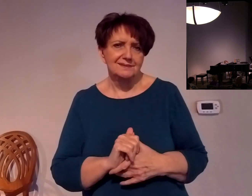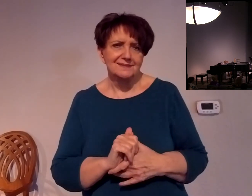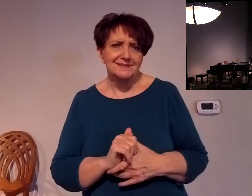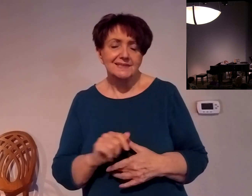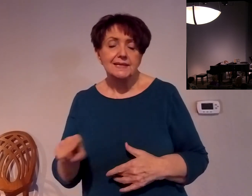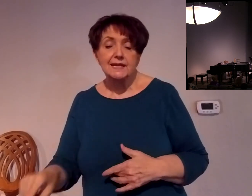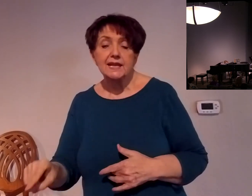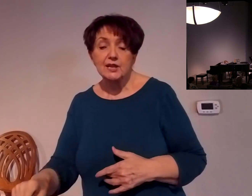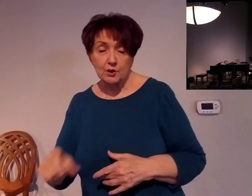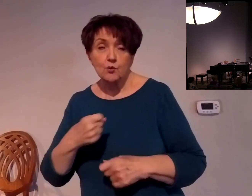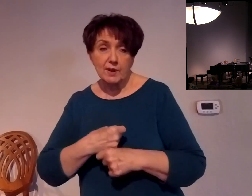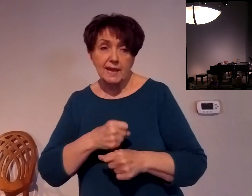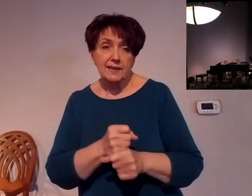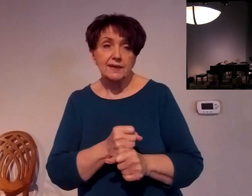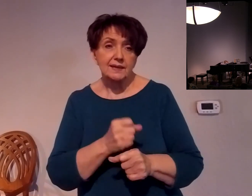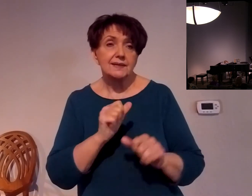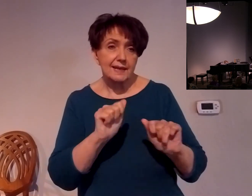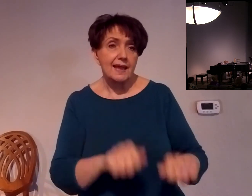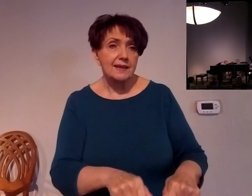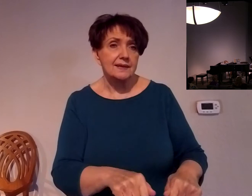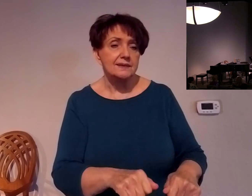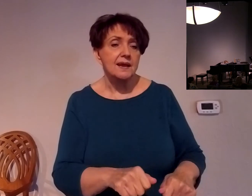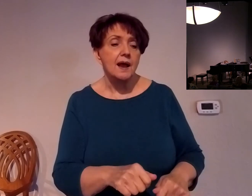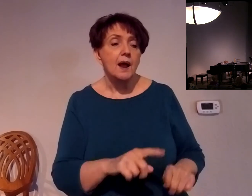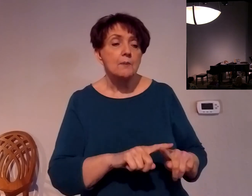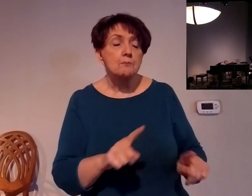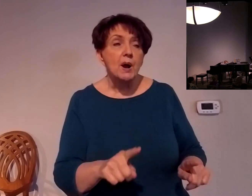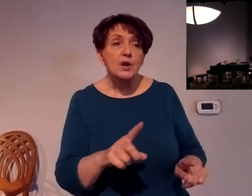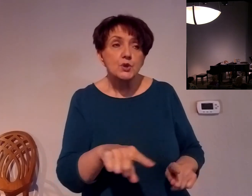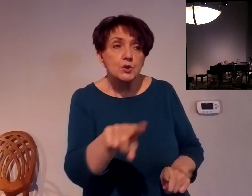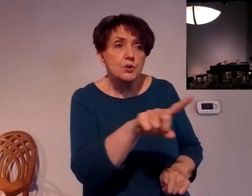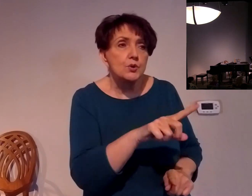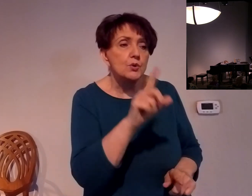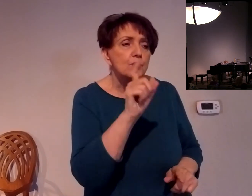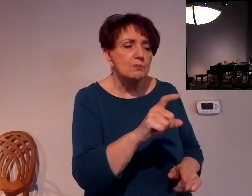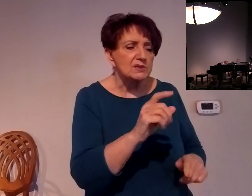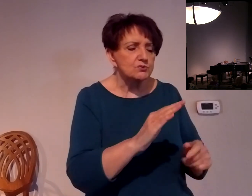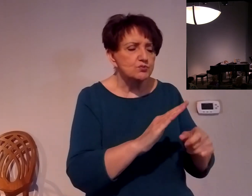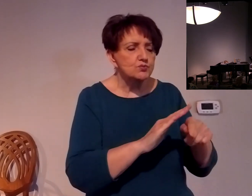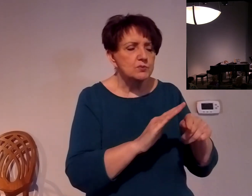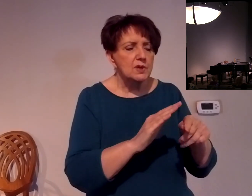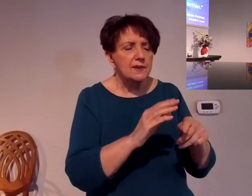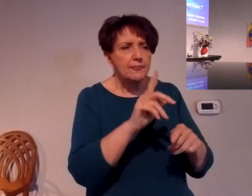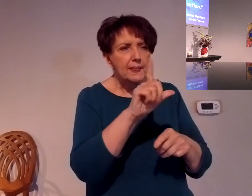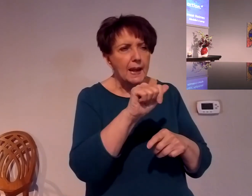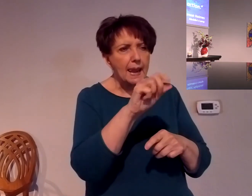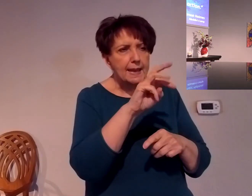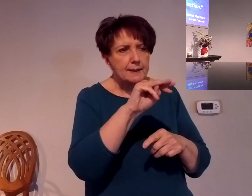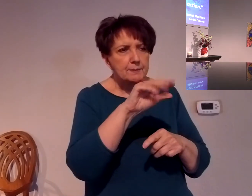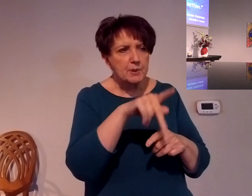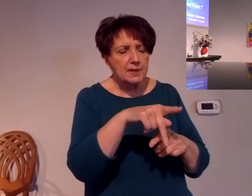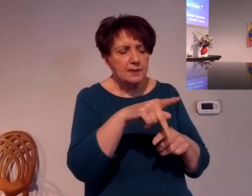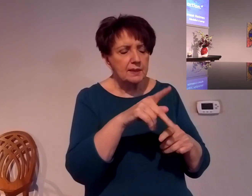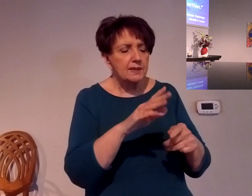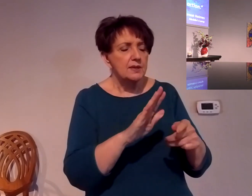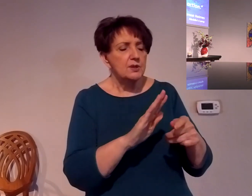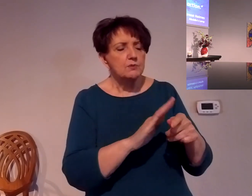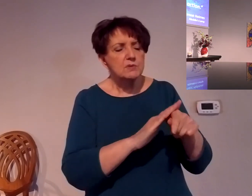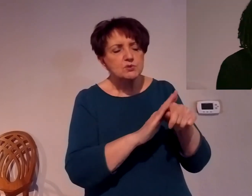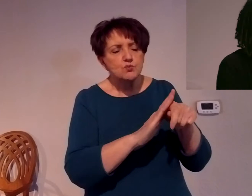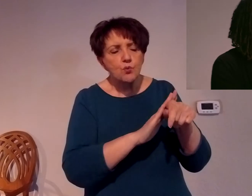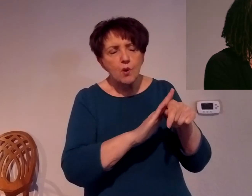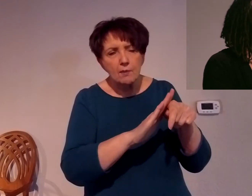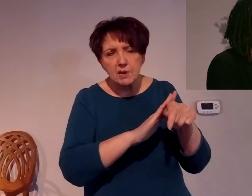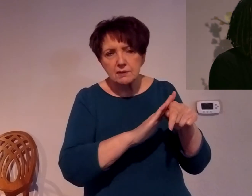But you are the one who has to rub the lamp, and you are the one that has to choose what you want. You are the one that has to ask for